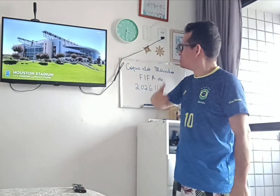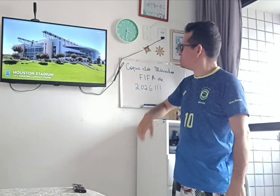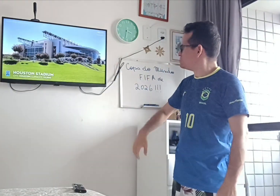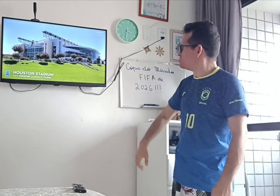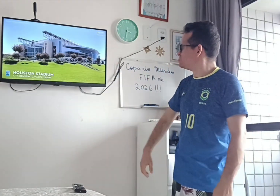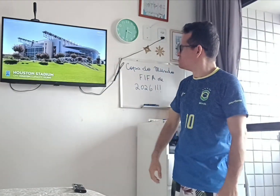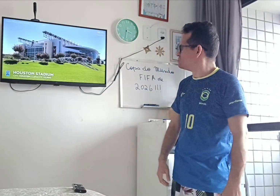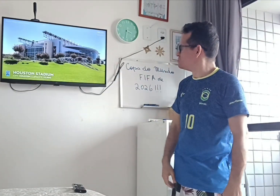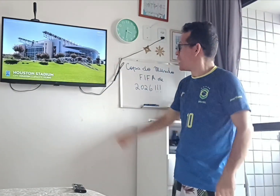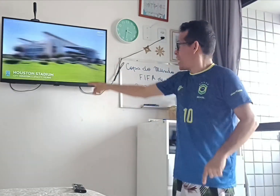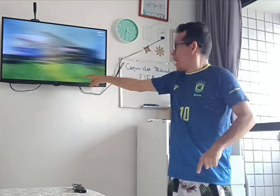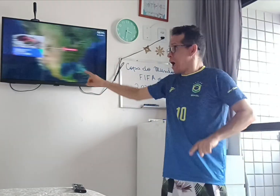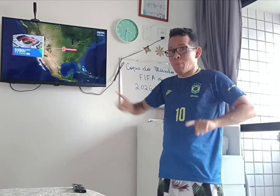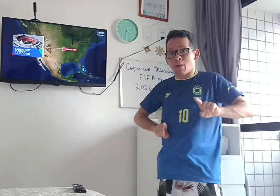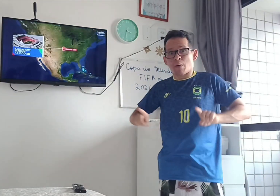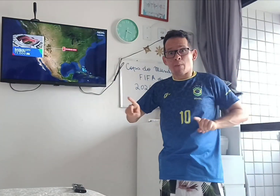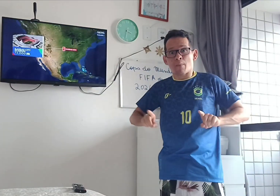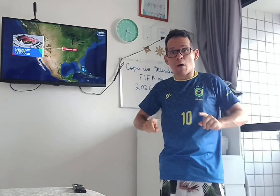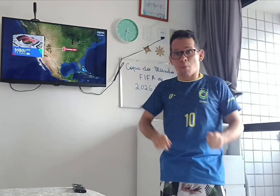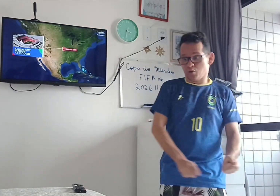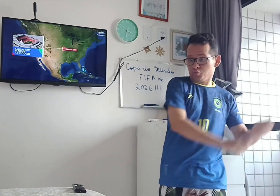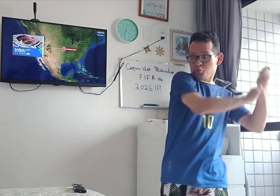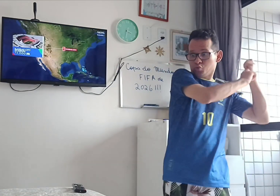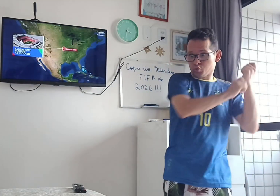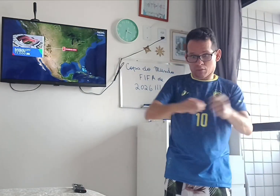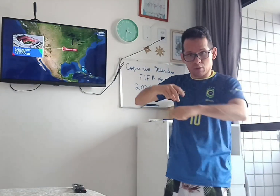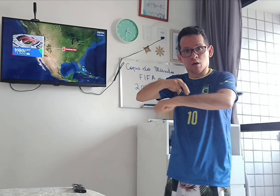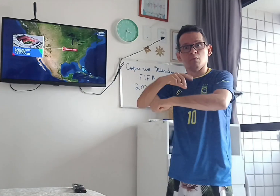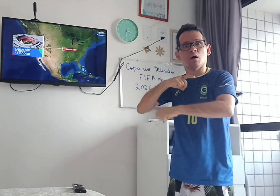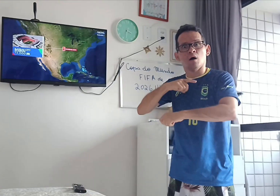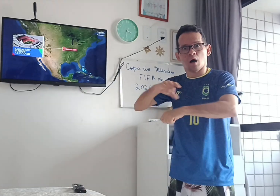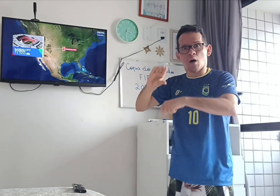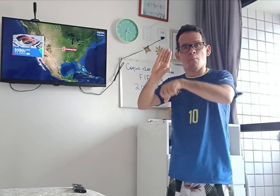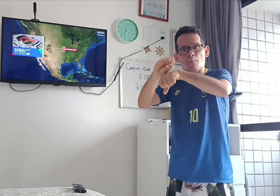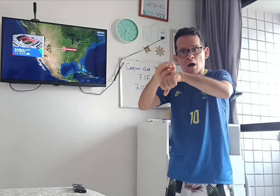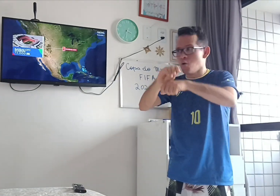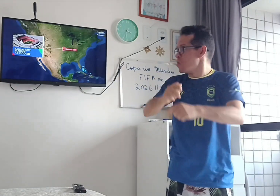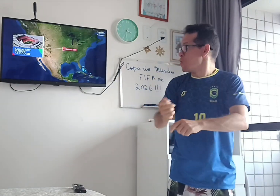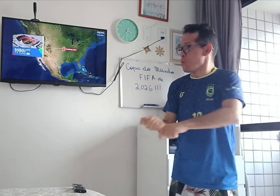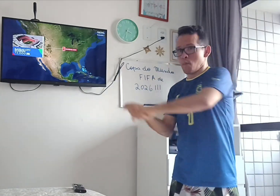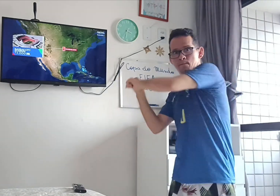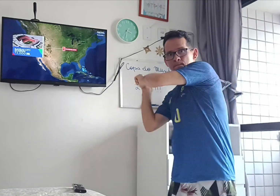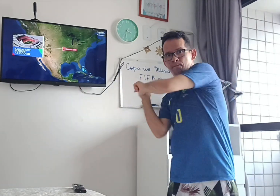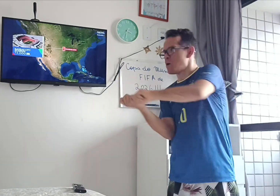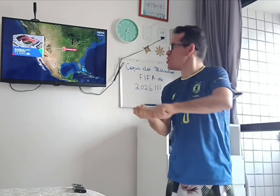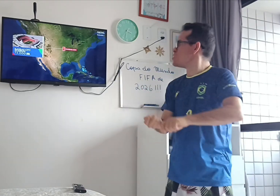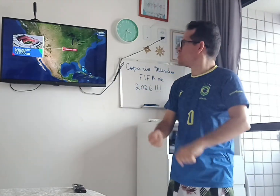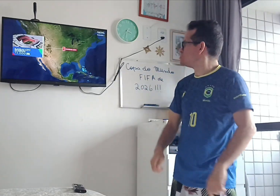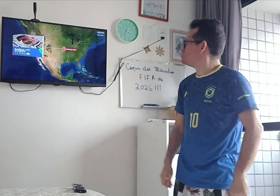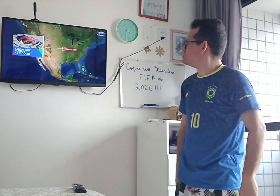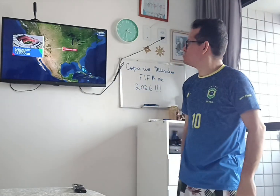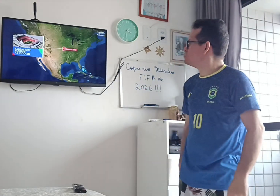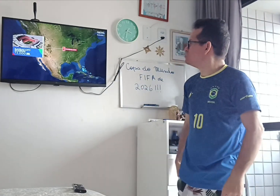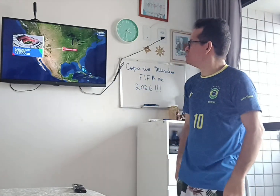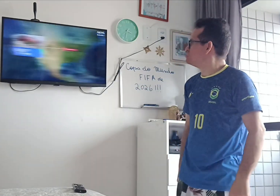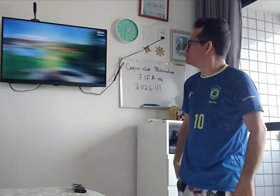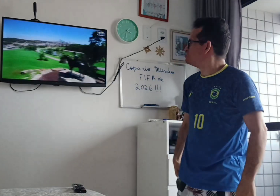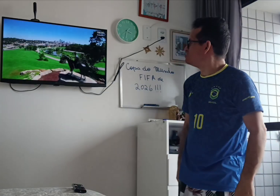Verde. Kansas City Stadium, capacity 73,000, Kansas City. Kansas